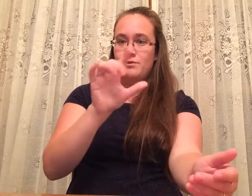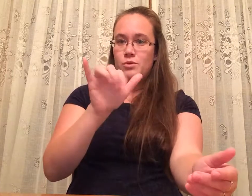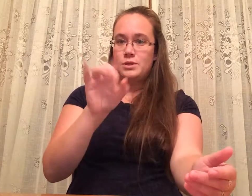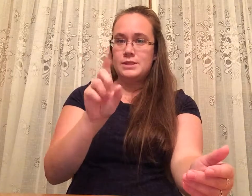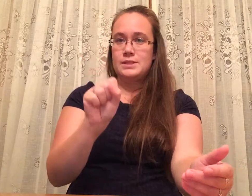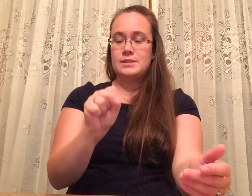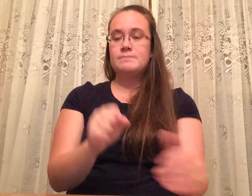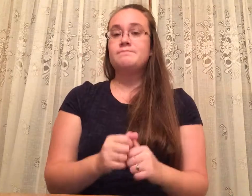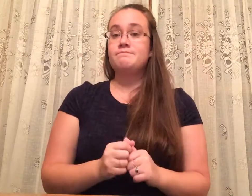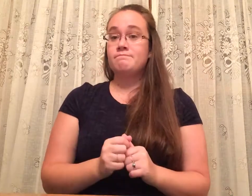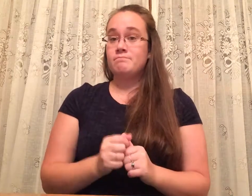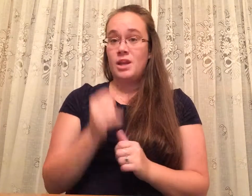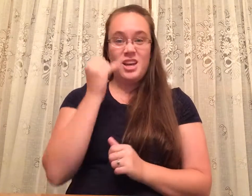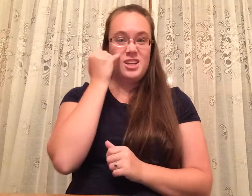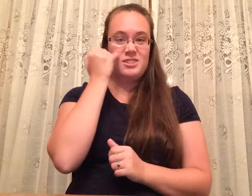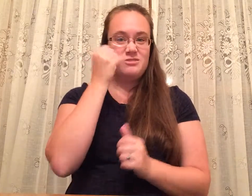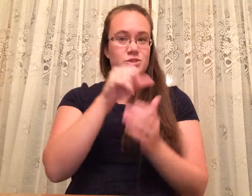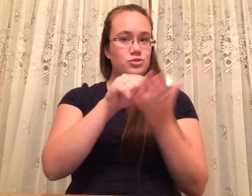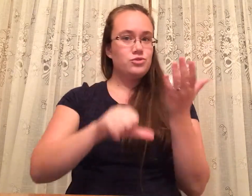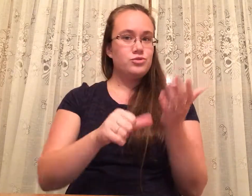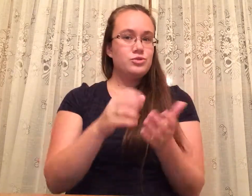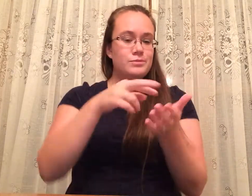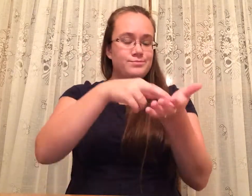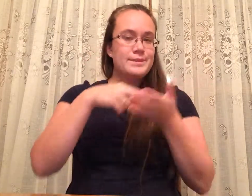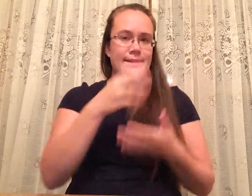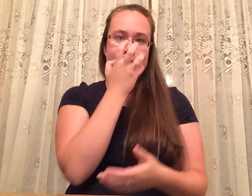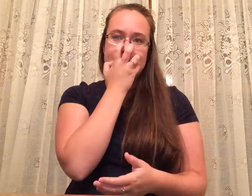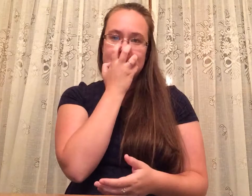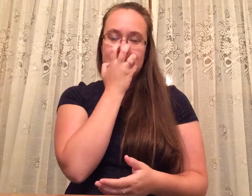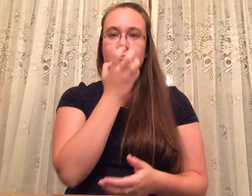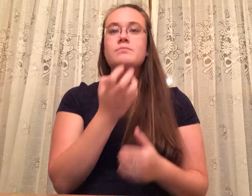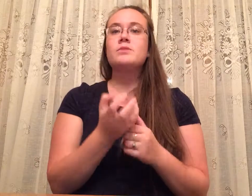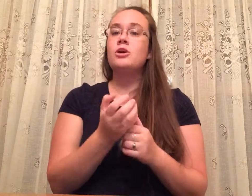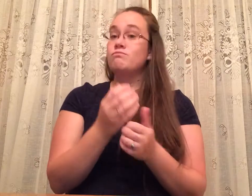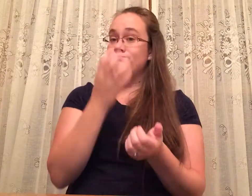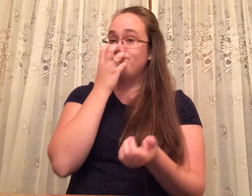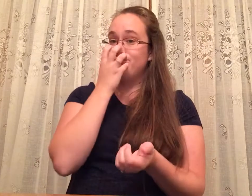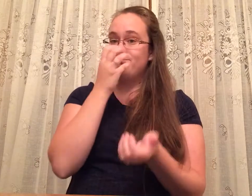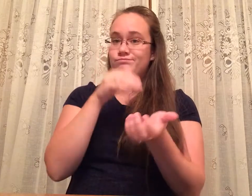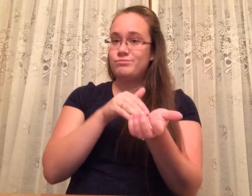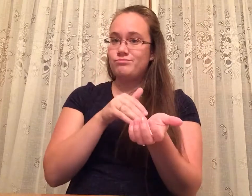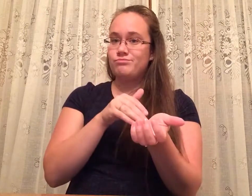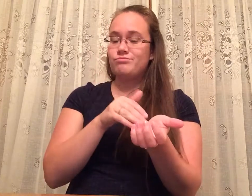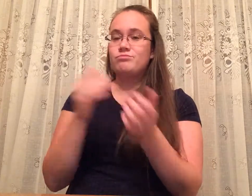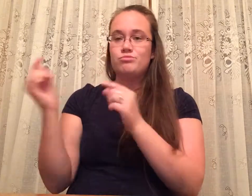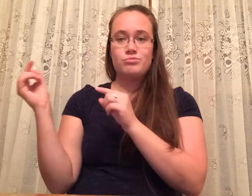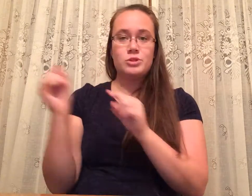sedation, your next visitor will be your anesthesiologist. He will ask when you last ate or drank, if you have any major medical